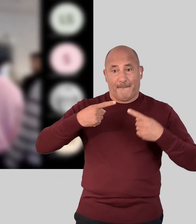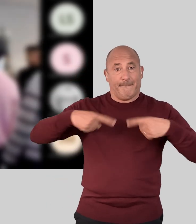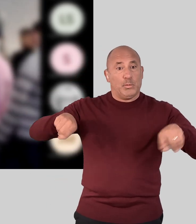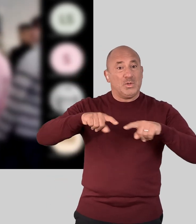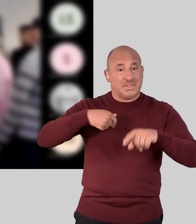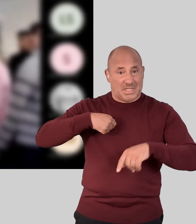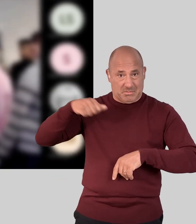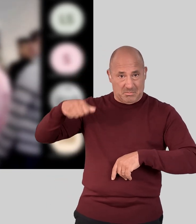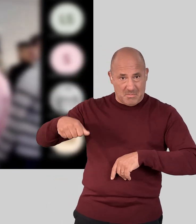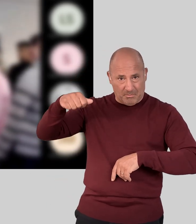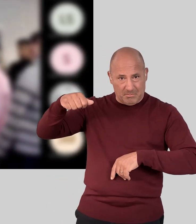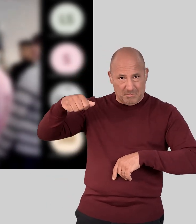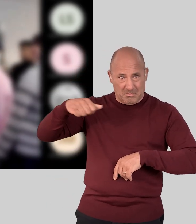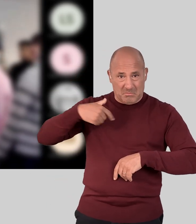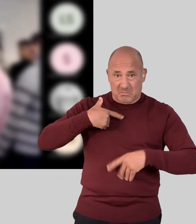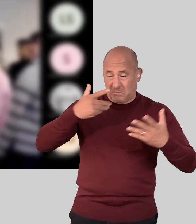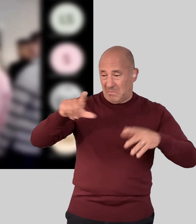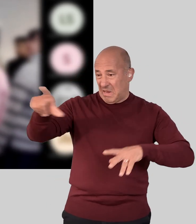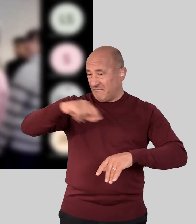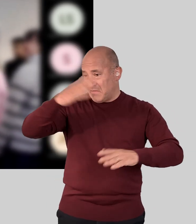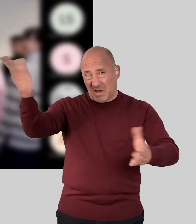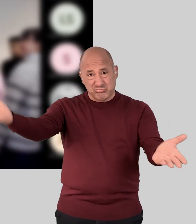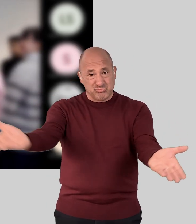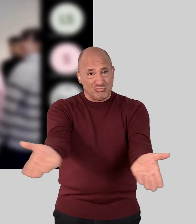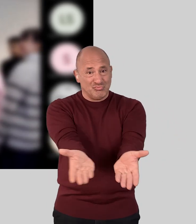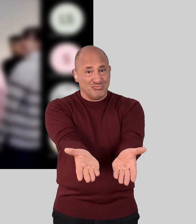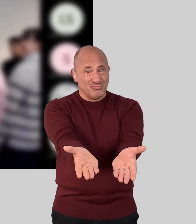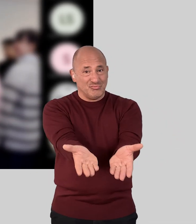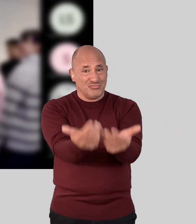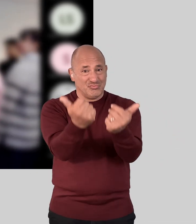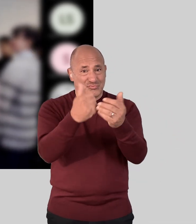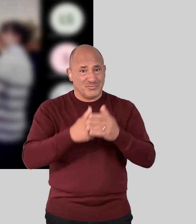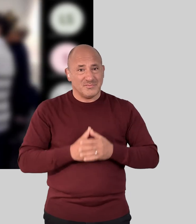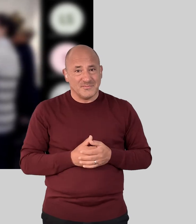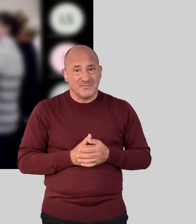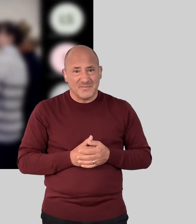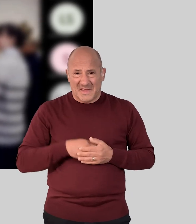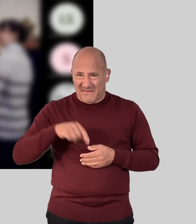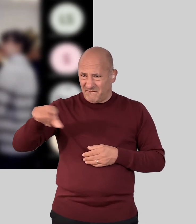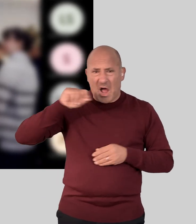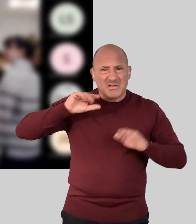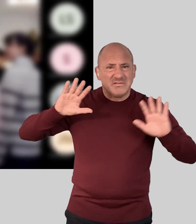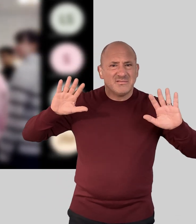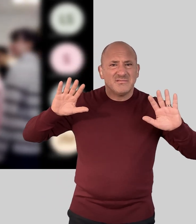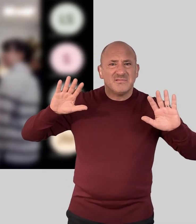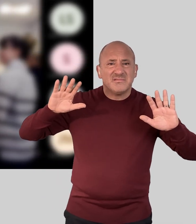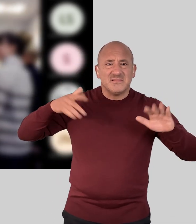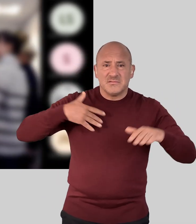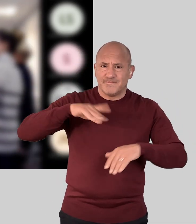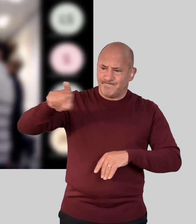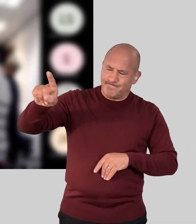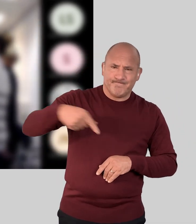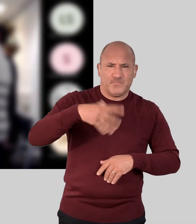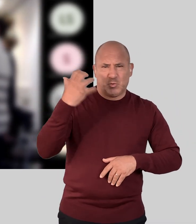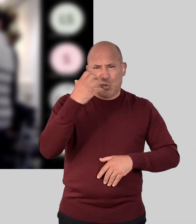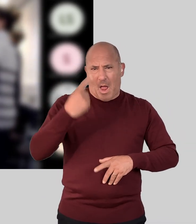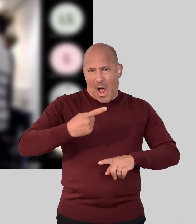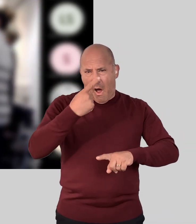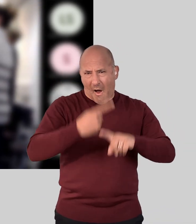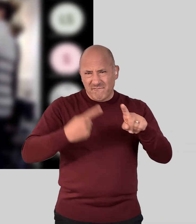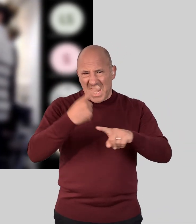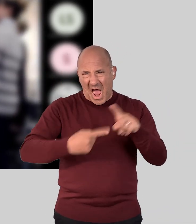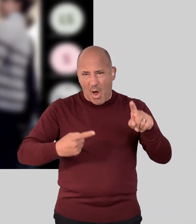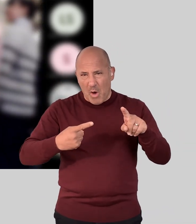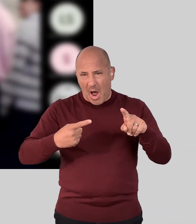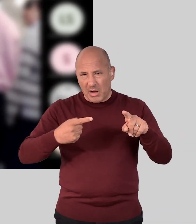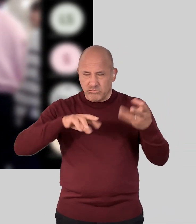some music and I'm going to invite you to enter the circle. It's an invitation, and I'm not asking you to come out and